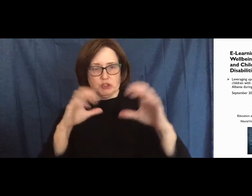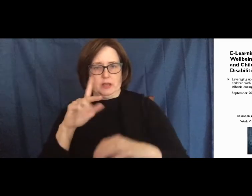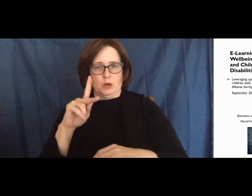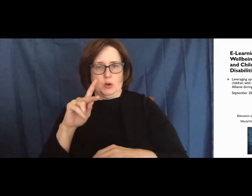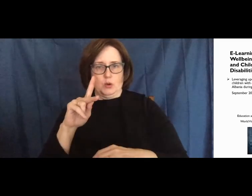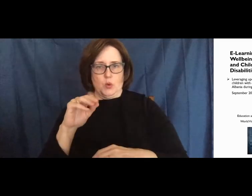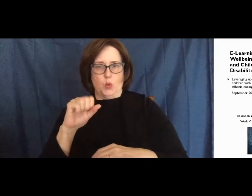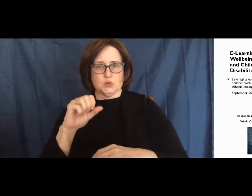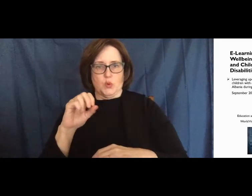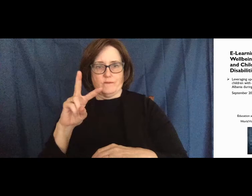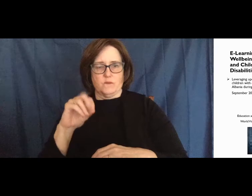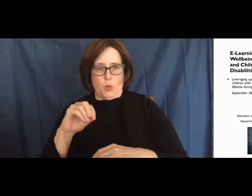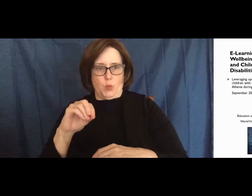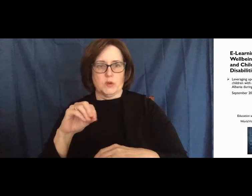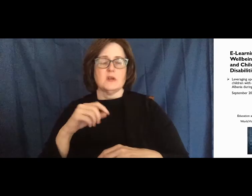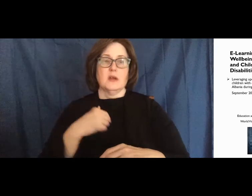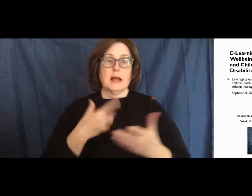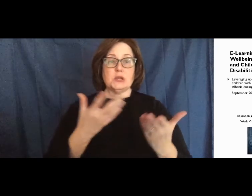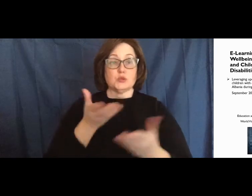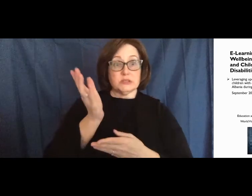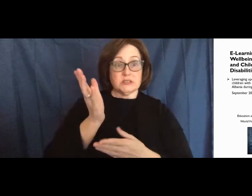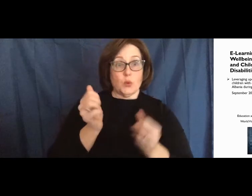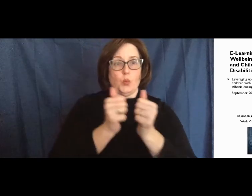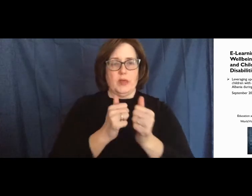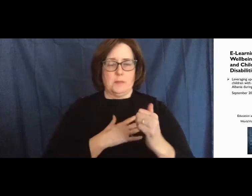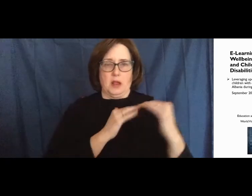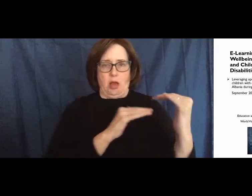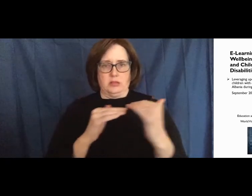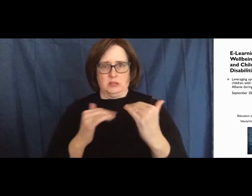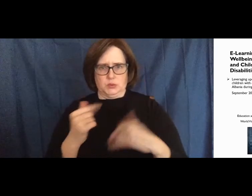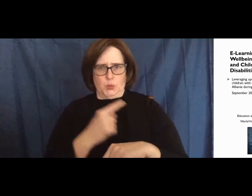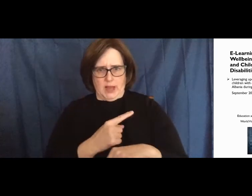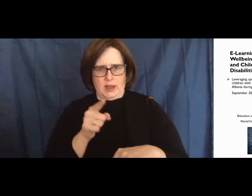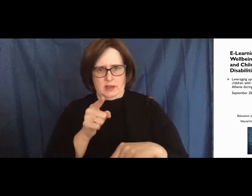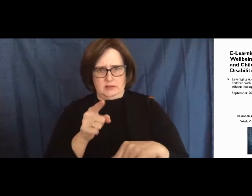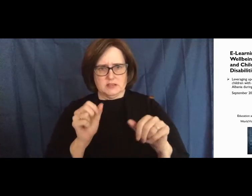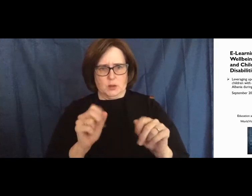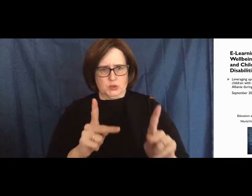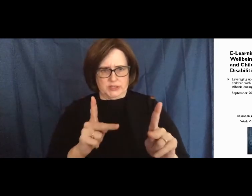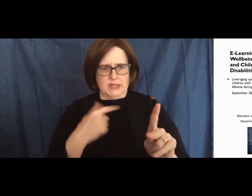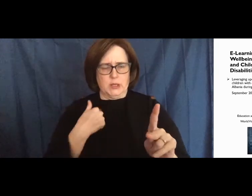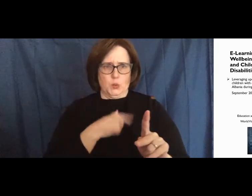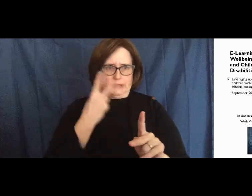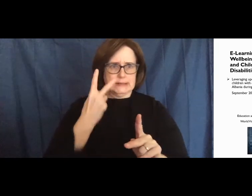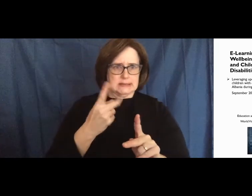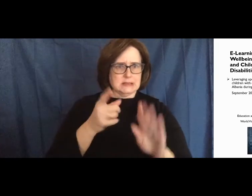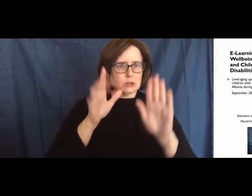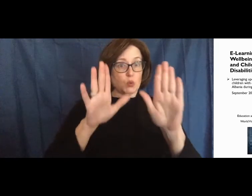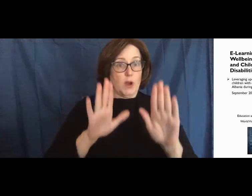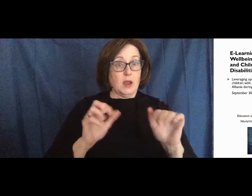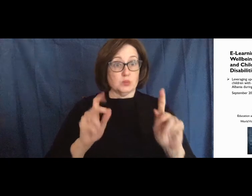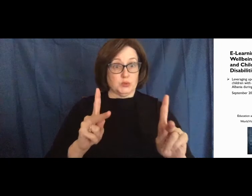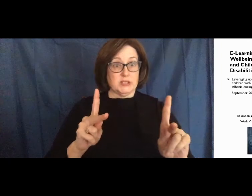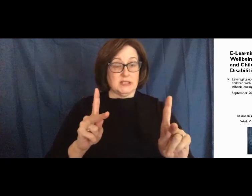to present together my colleagues today. This opportunity, we see it as a great opportunity in order to